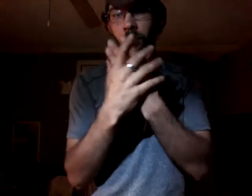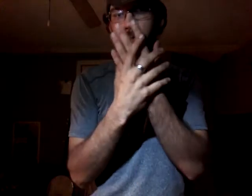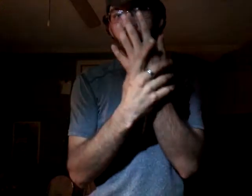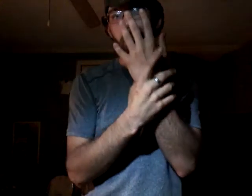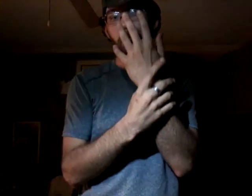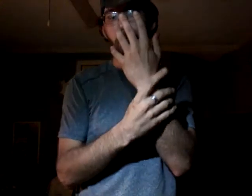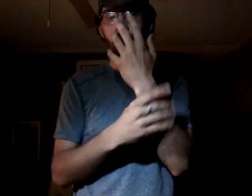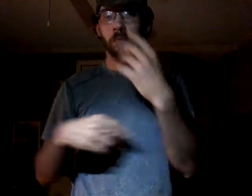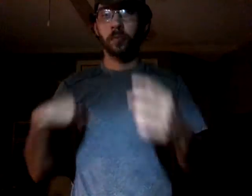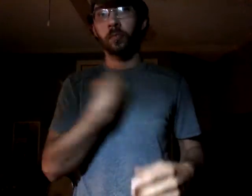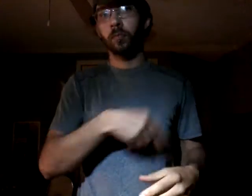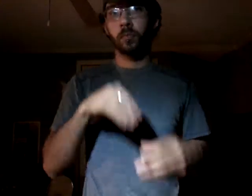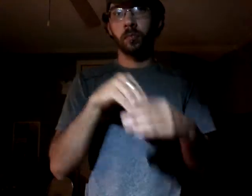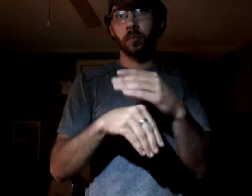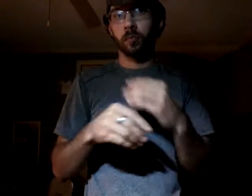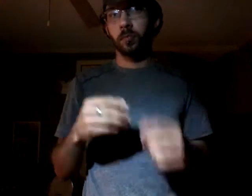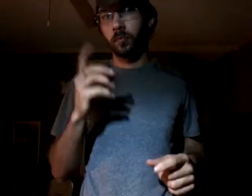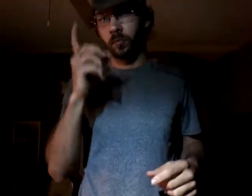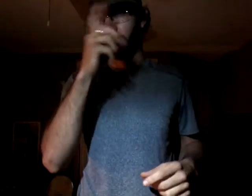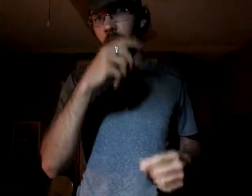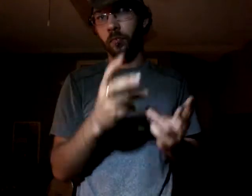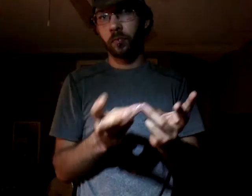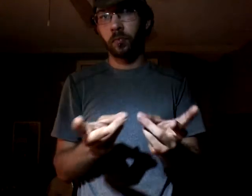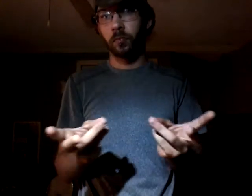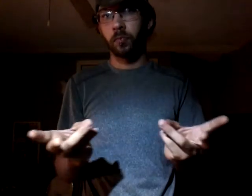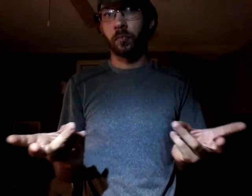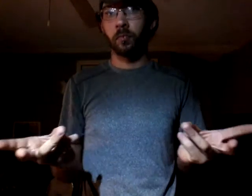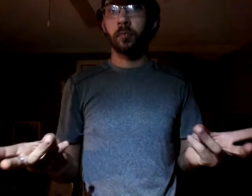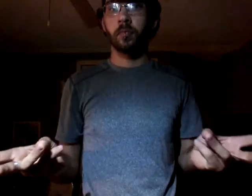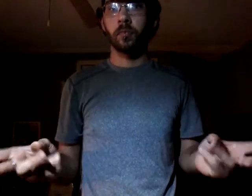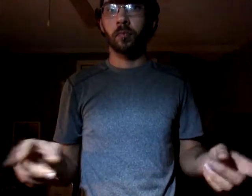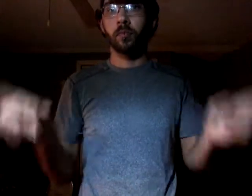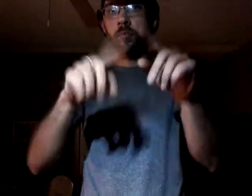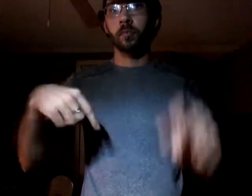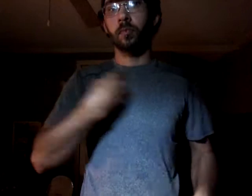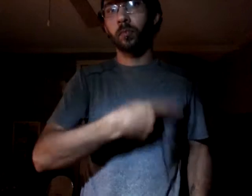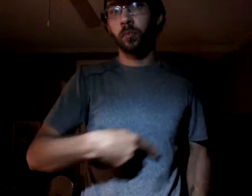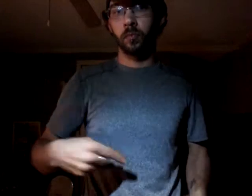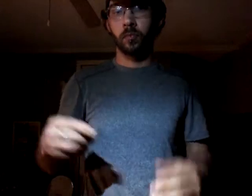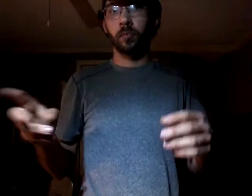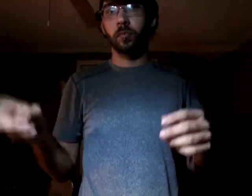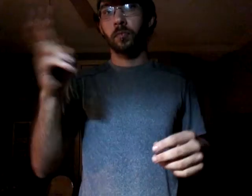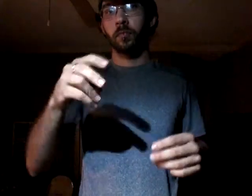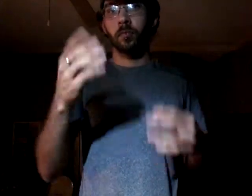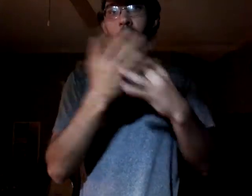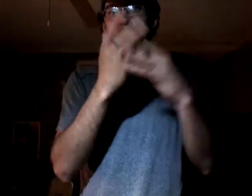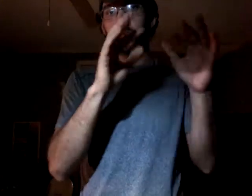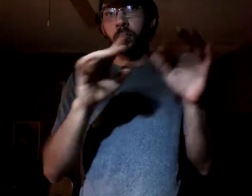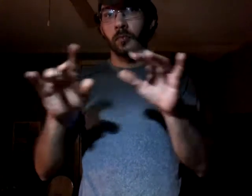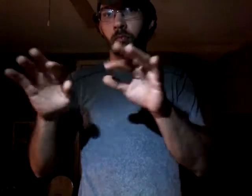hand, we're in foreign land, as we travel through snow,